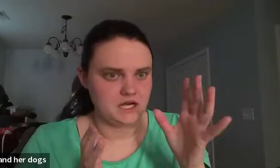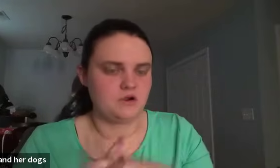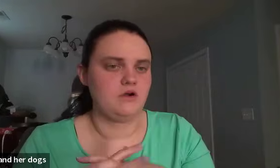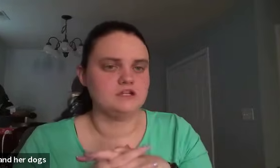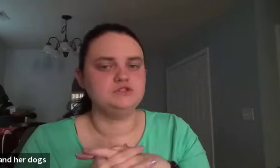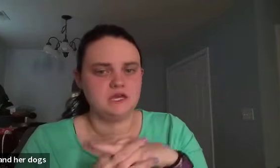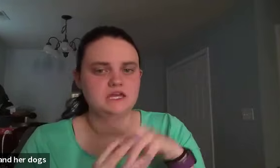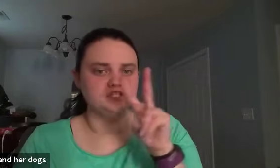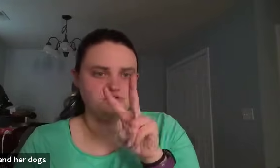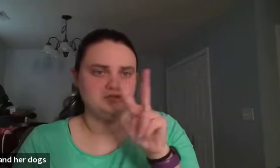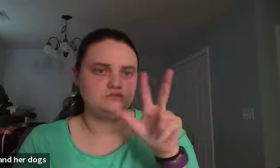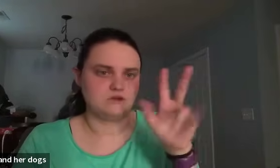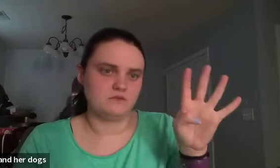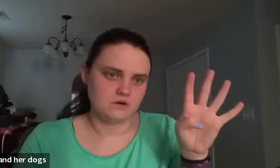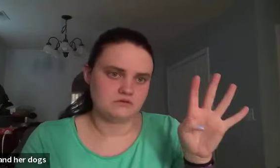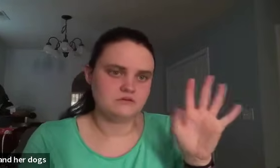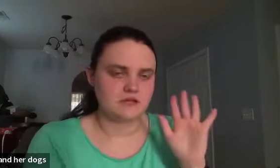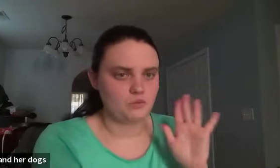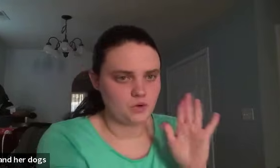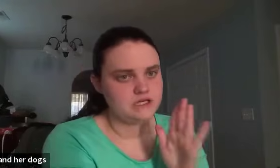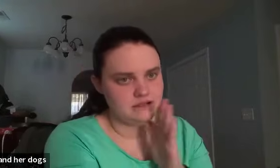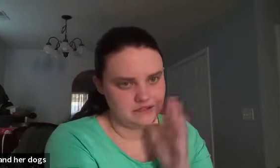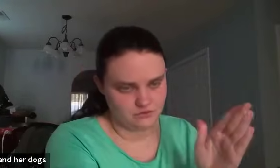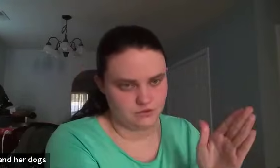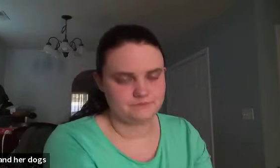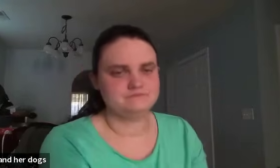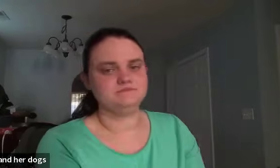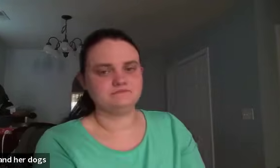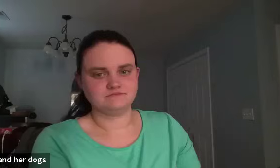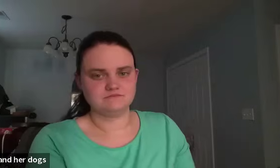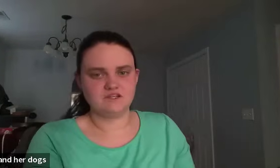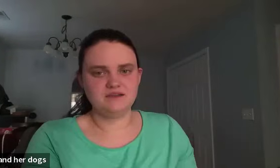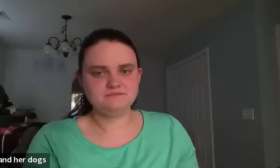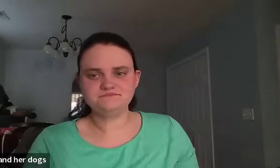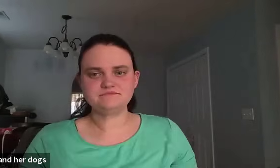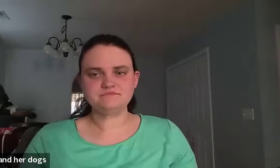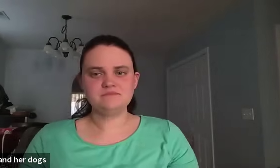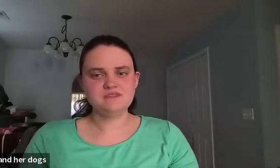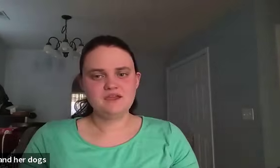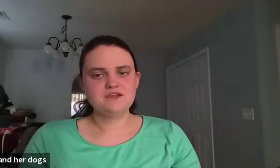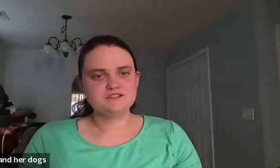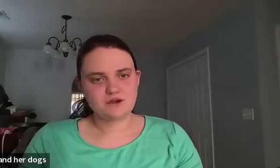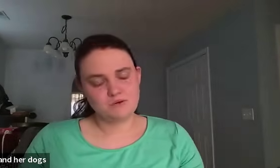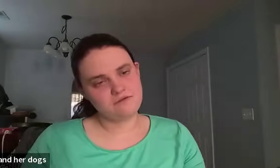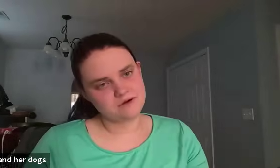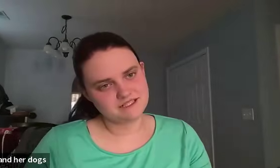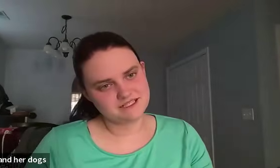a number across, you can just go 234. It would get through. Okay. So we're of course going to